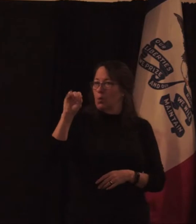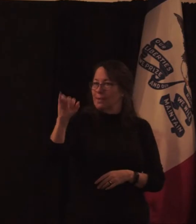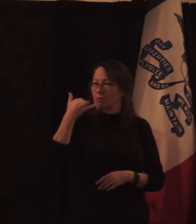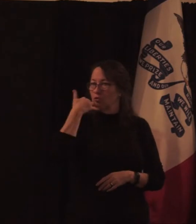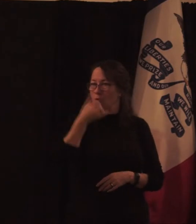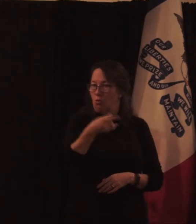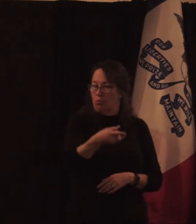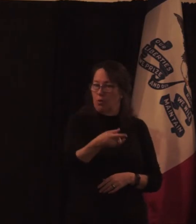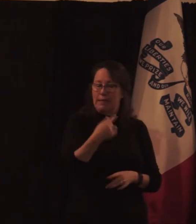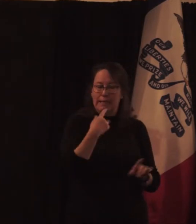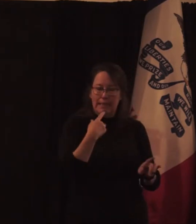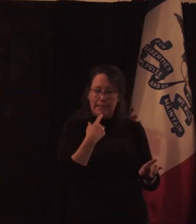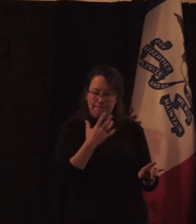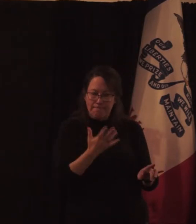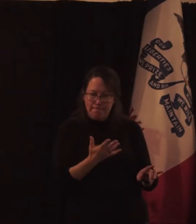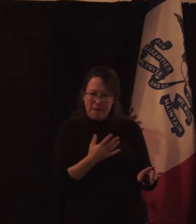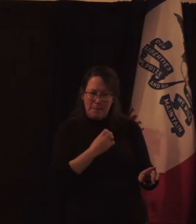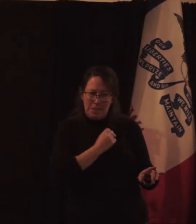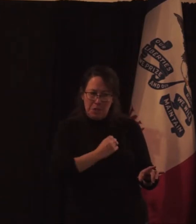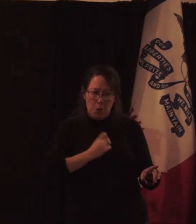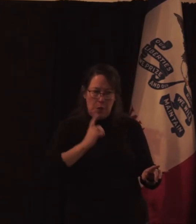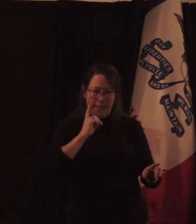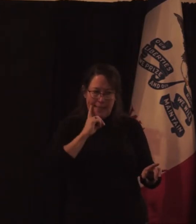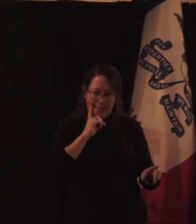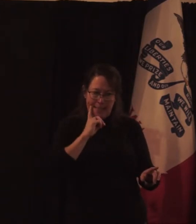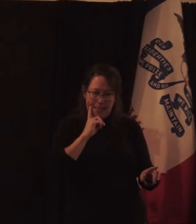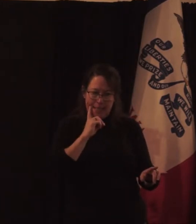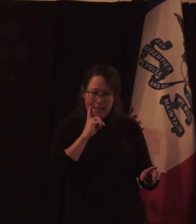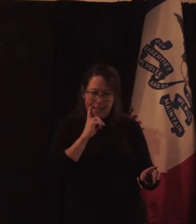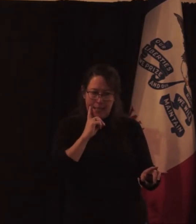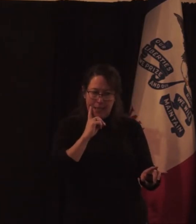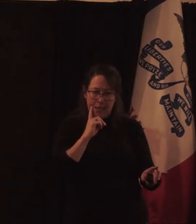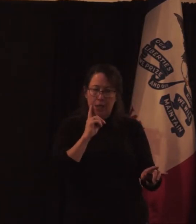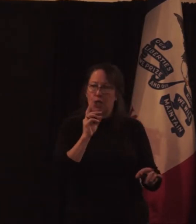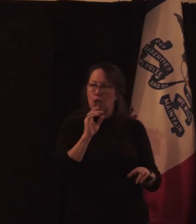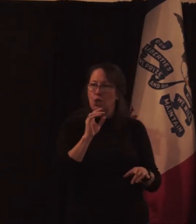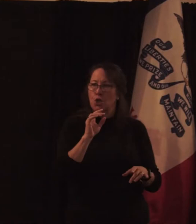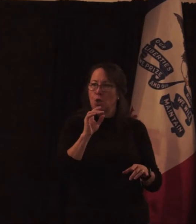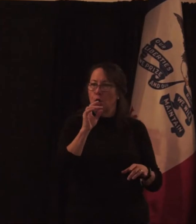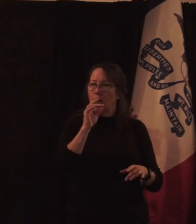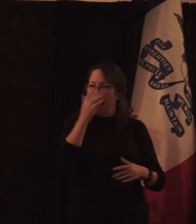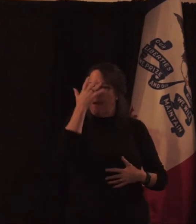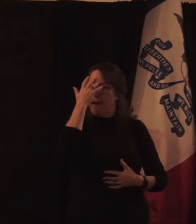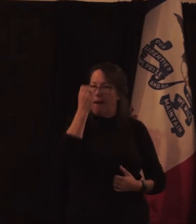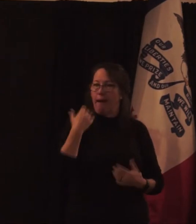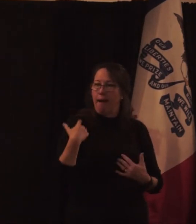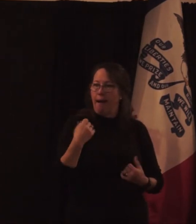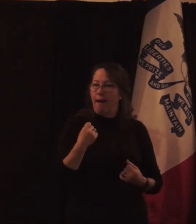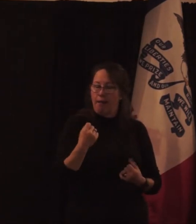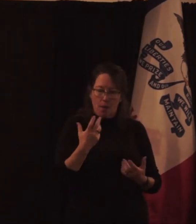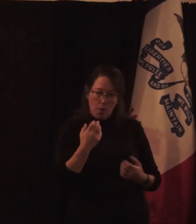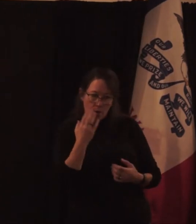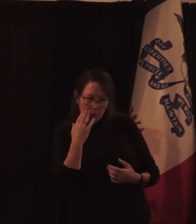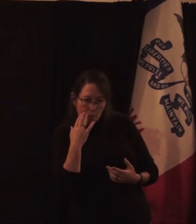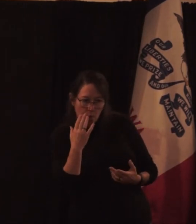And Nancy Pelosi said, gee, I'm sorry to hear that your medical condition, and wanted to